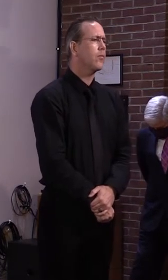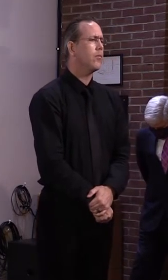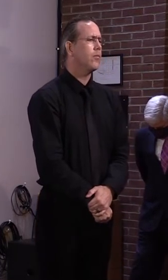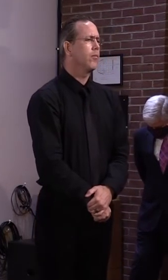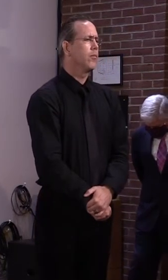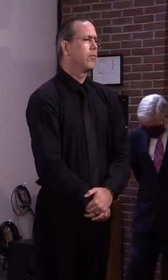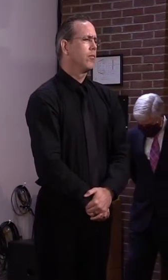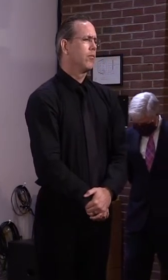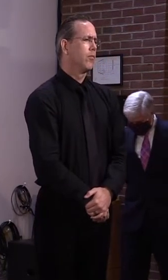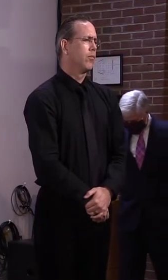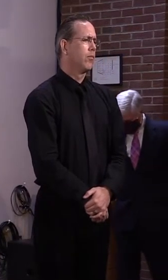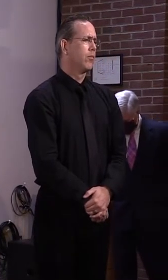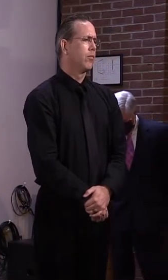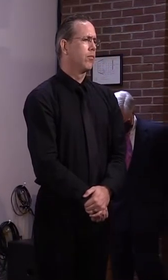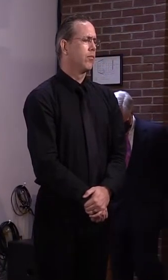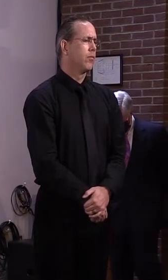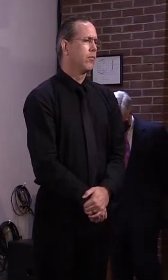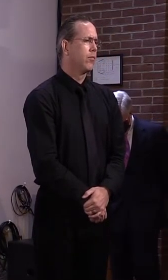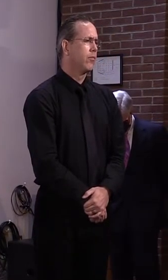here's my question.